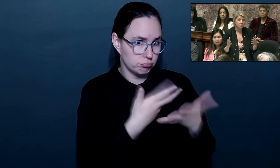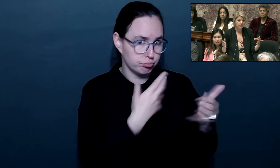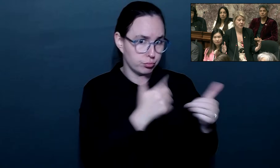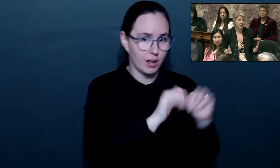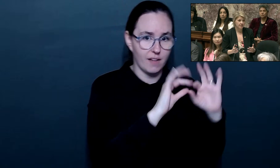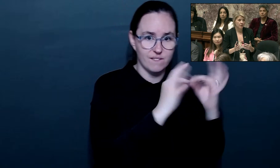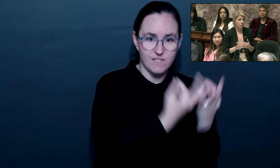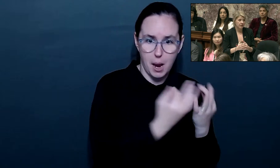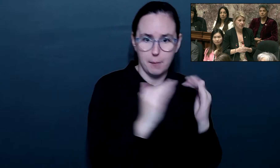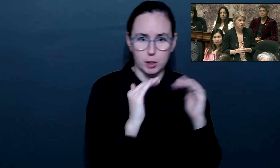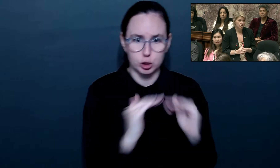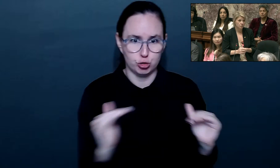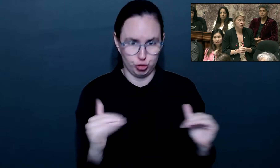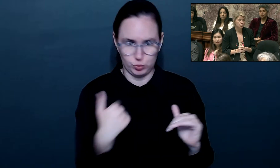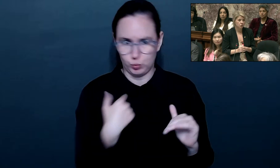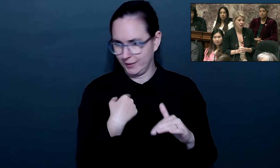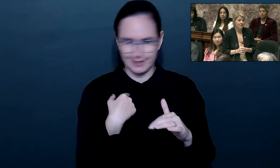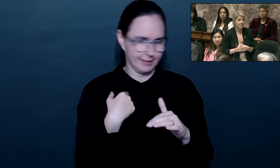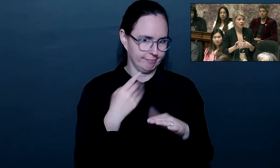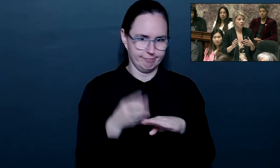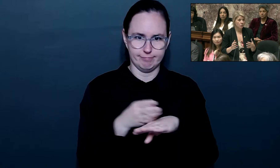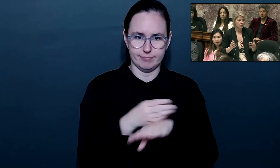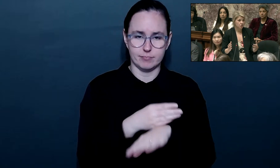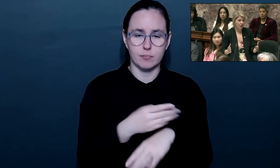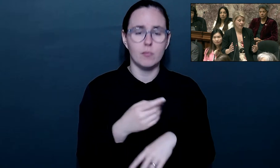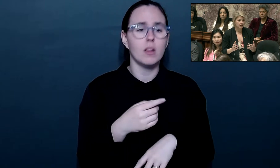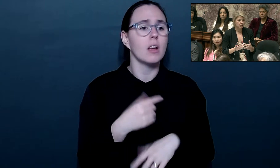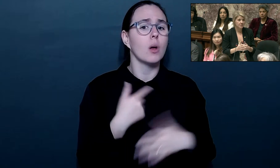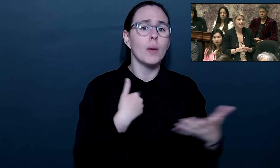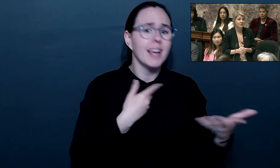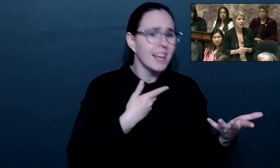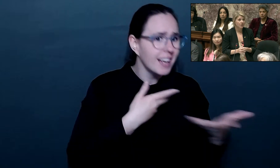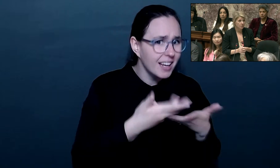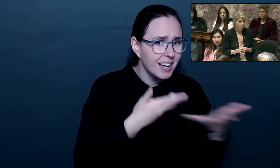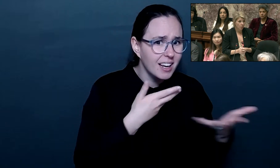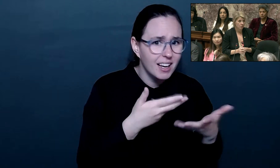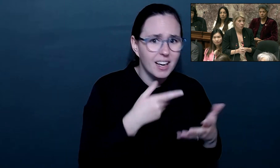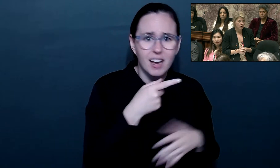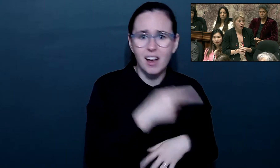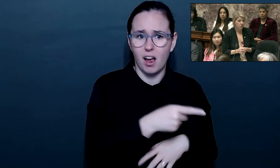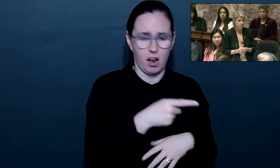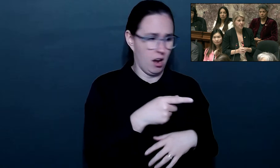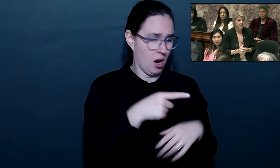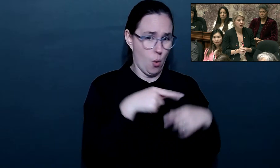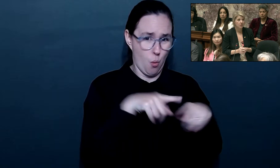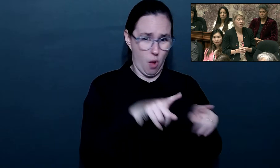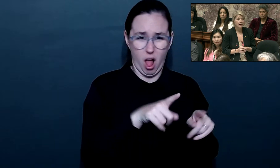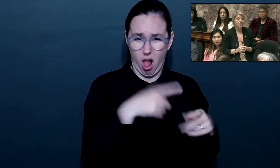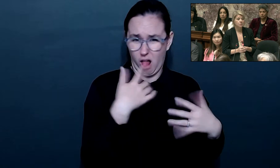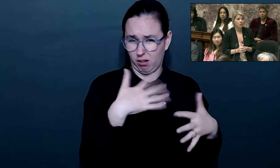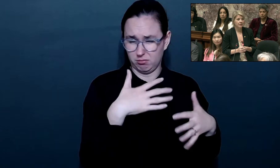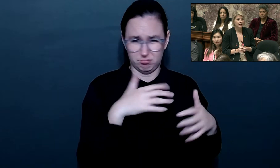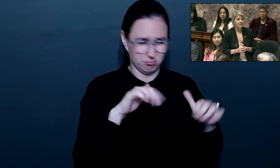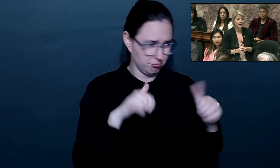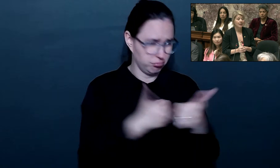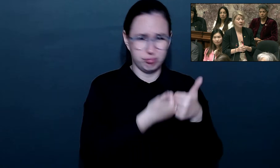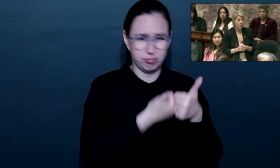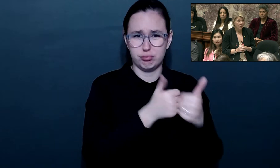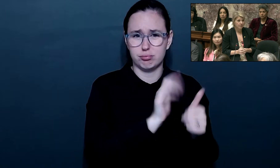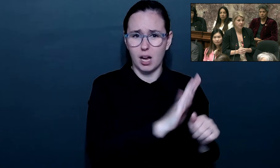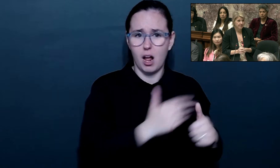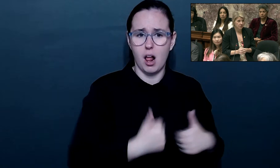are multiple things that we need to do to address those challenges. It's very important work, Honourable Speaker. It is work that I